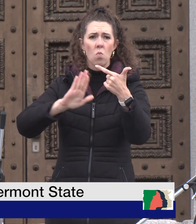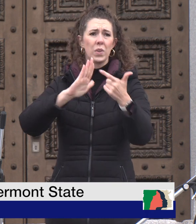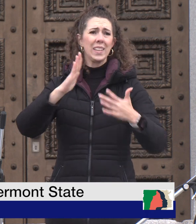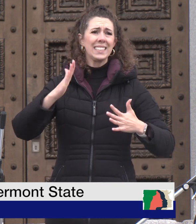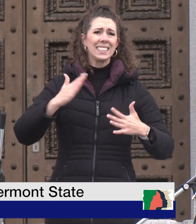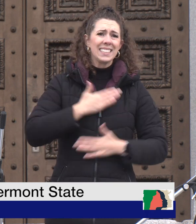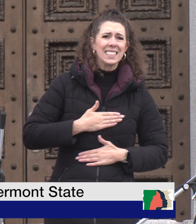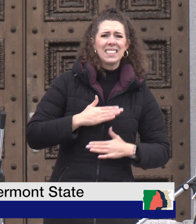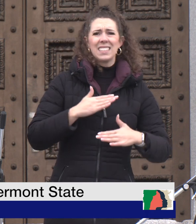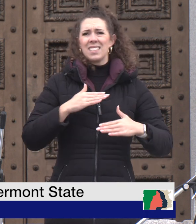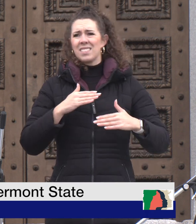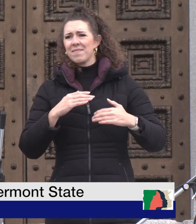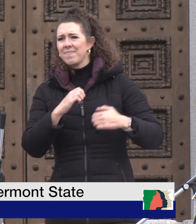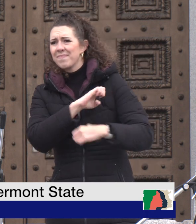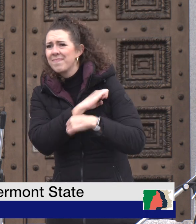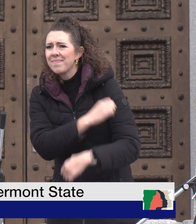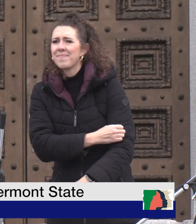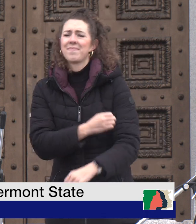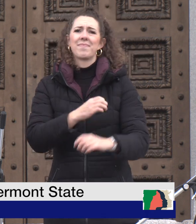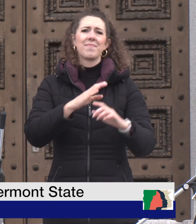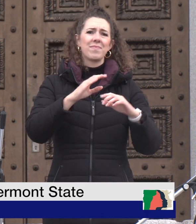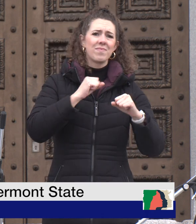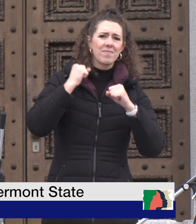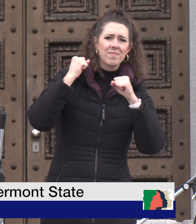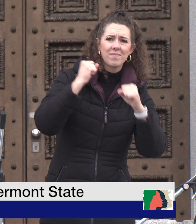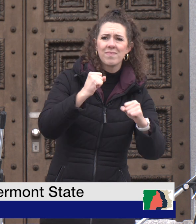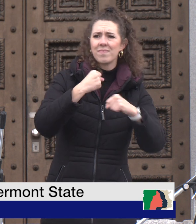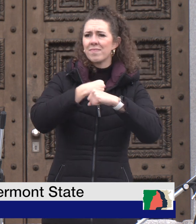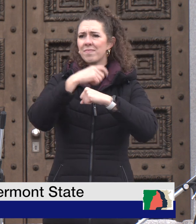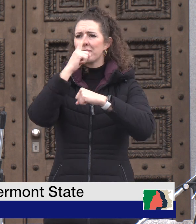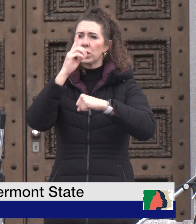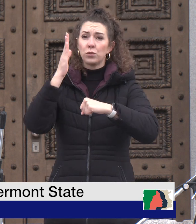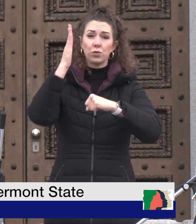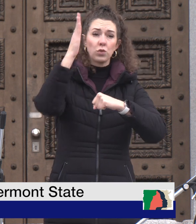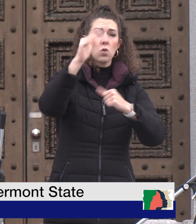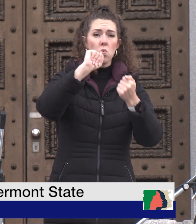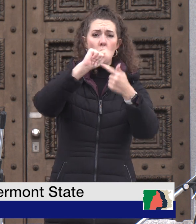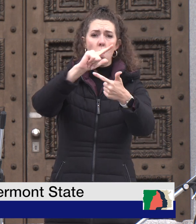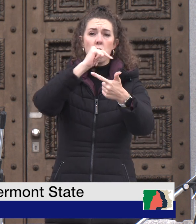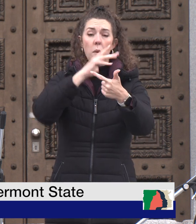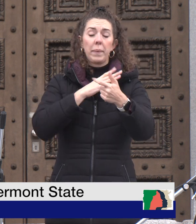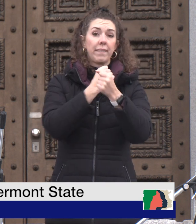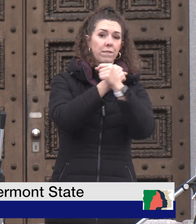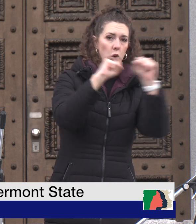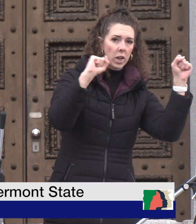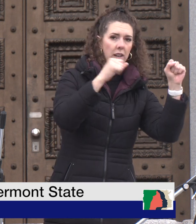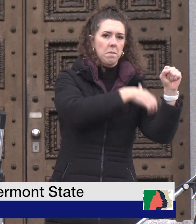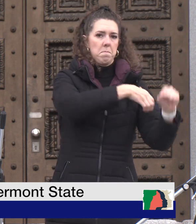strength to pave the way for a future where all women are free and empowered. Thank you.